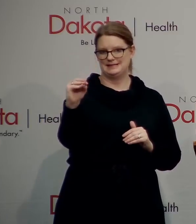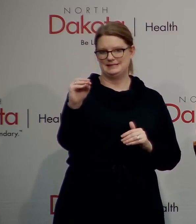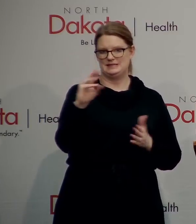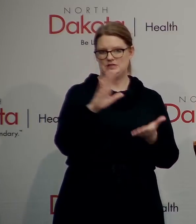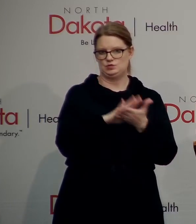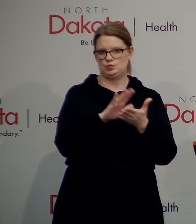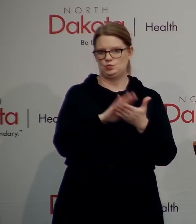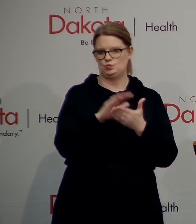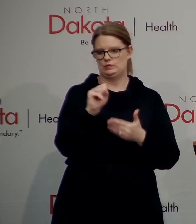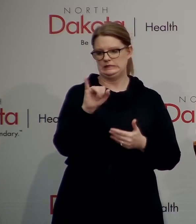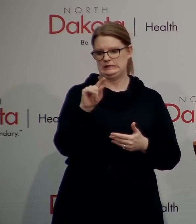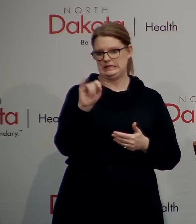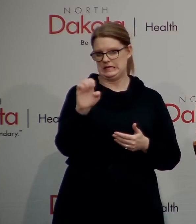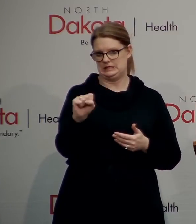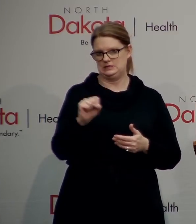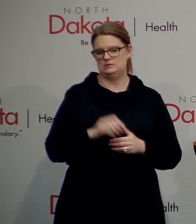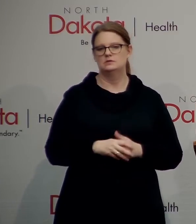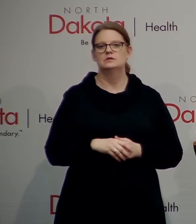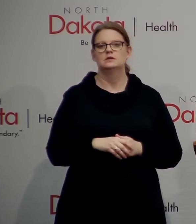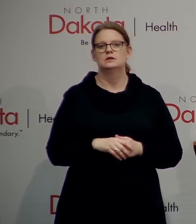our school sites.